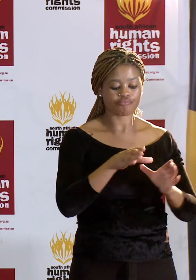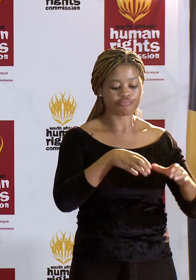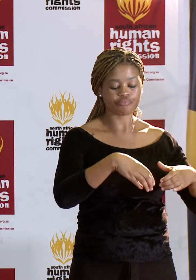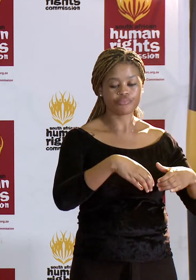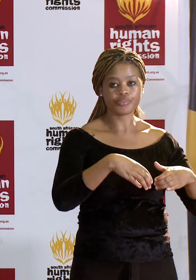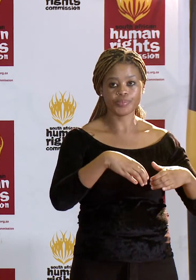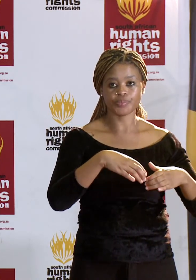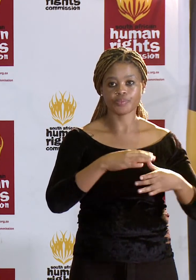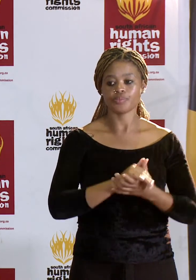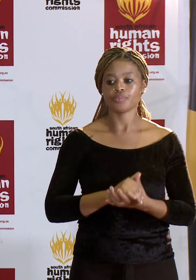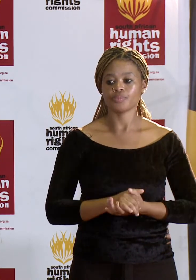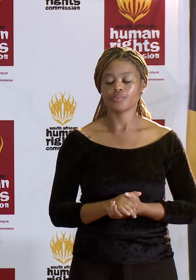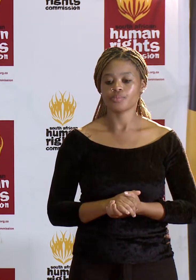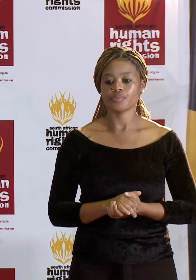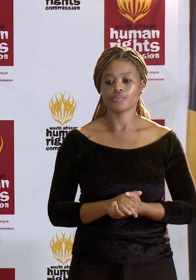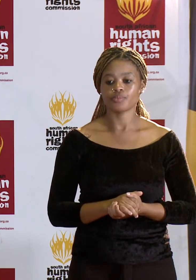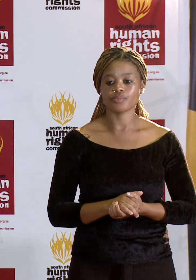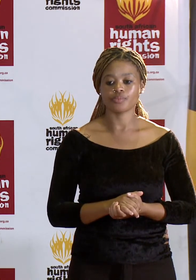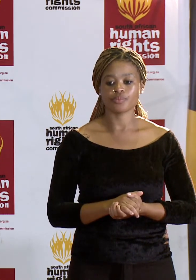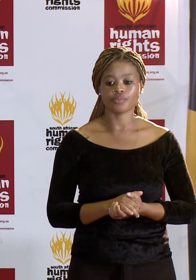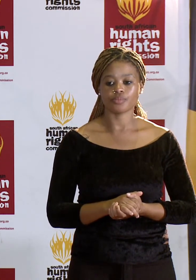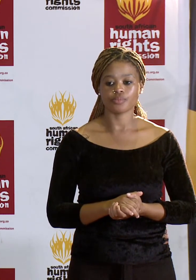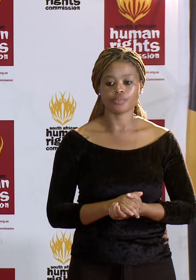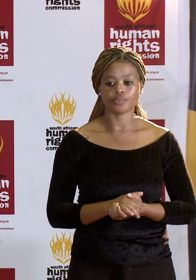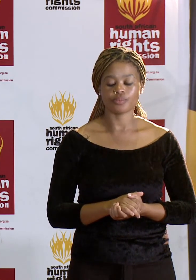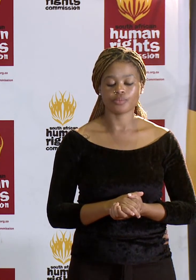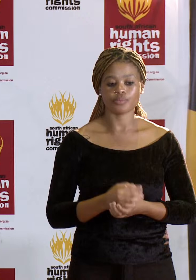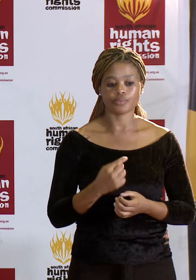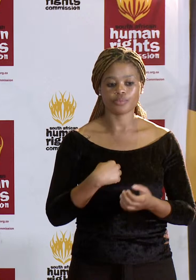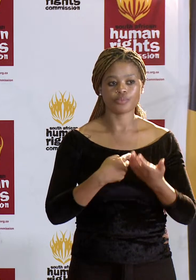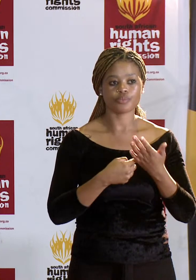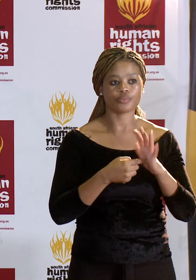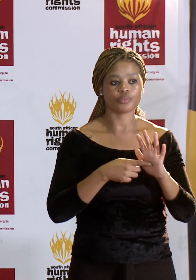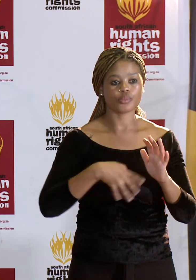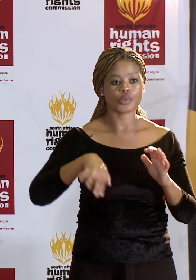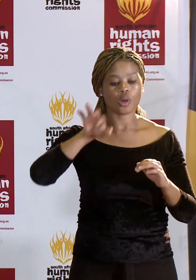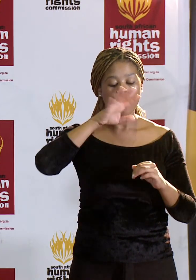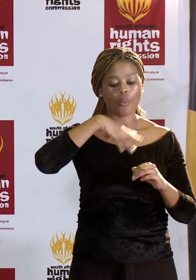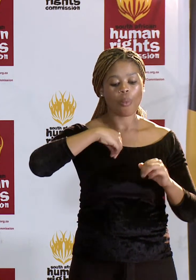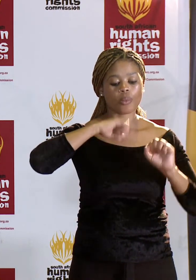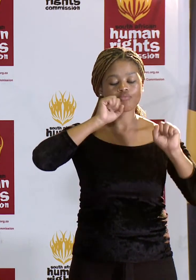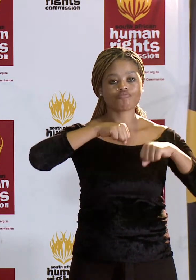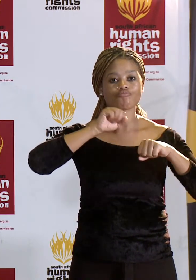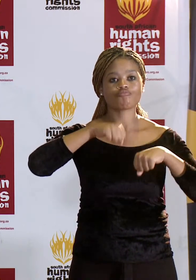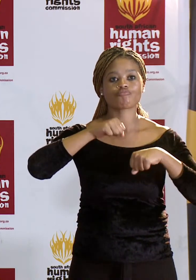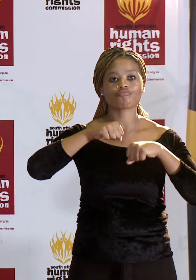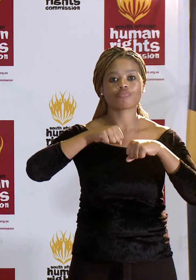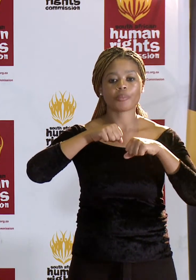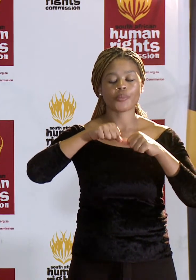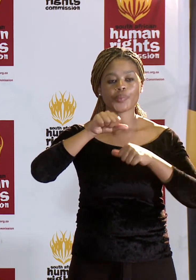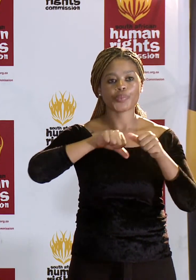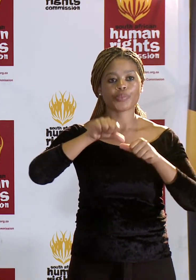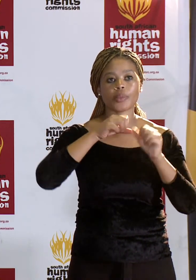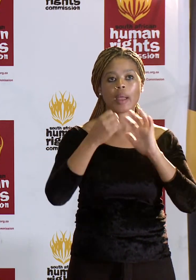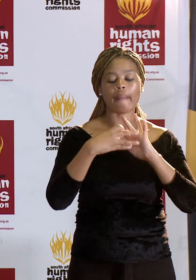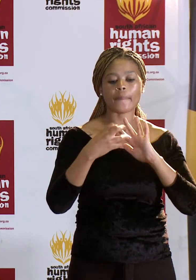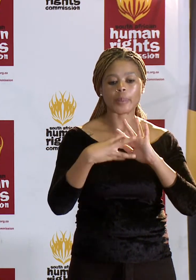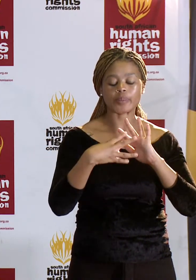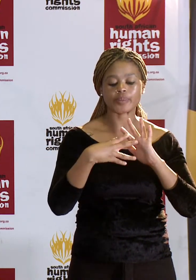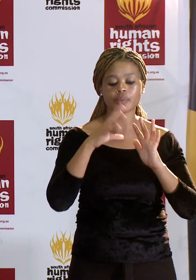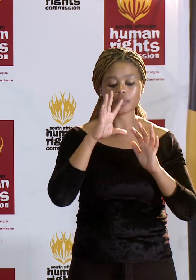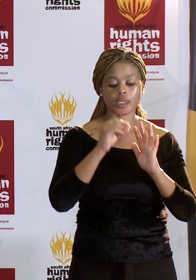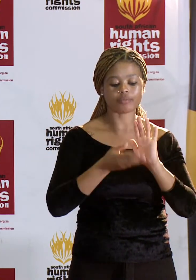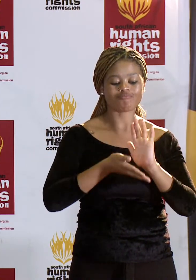and indicate that we would all agree that social media has become